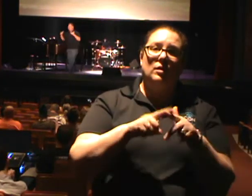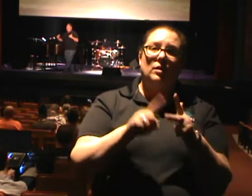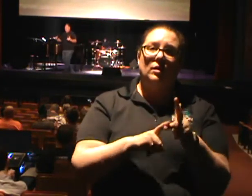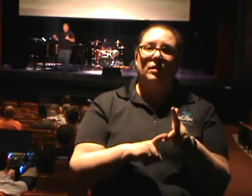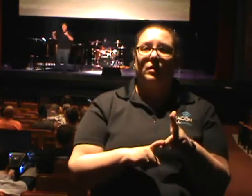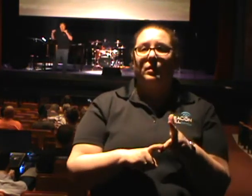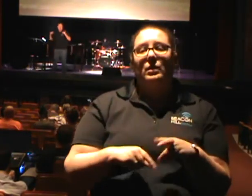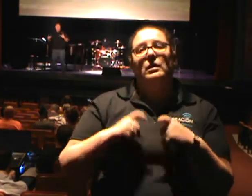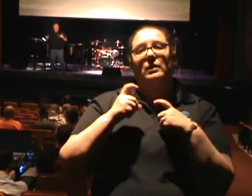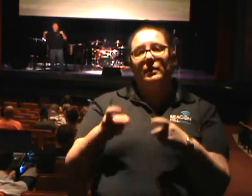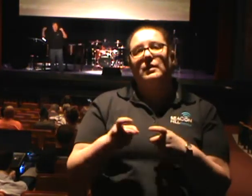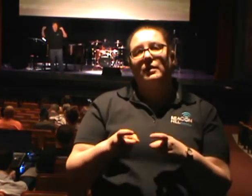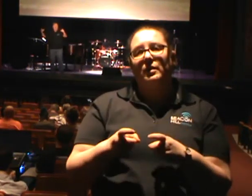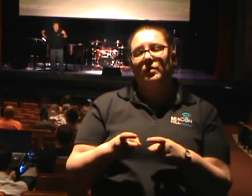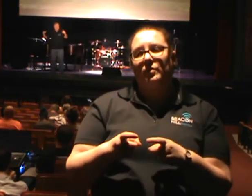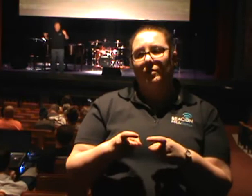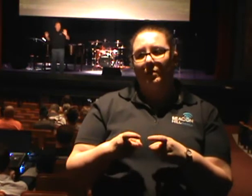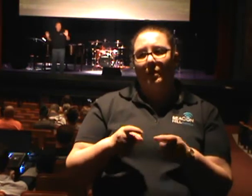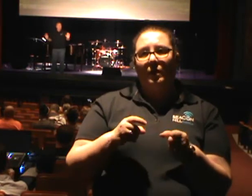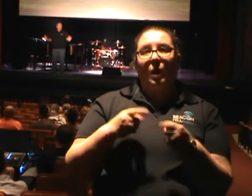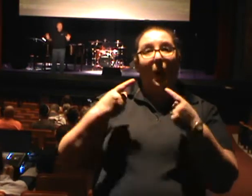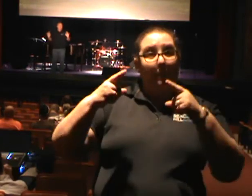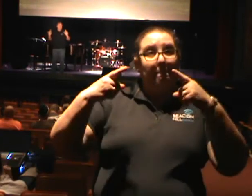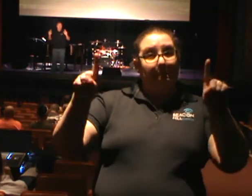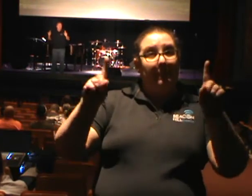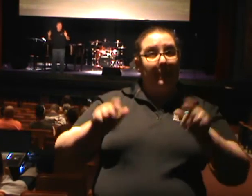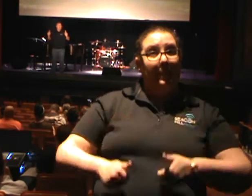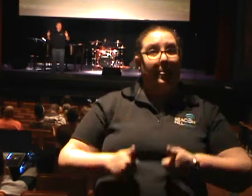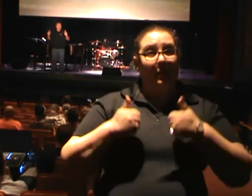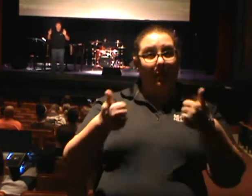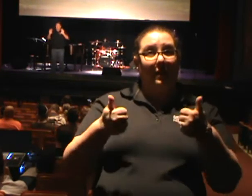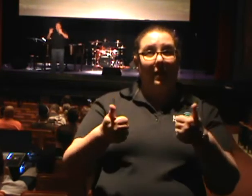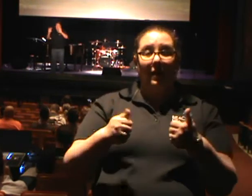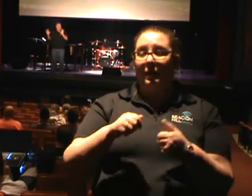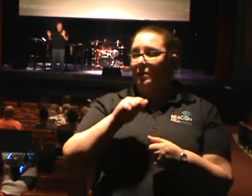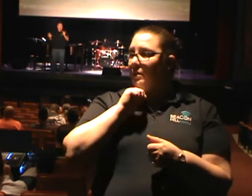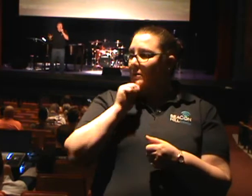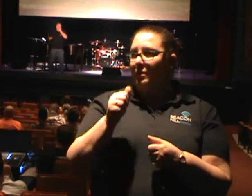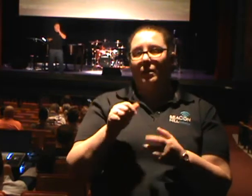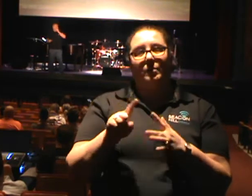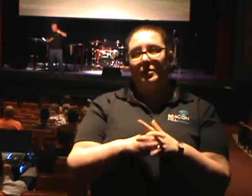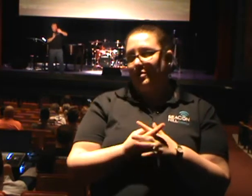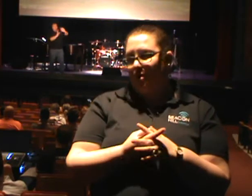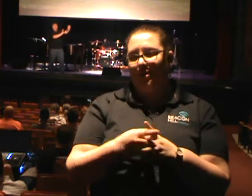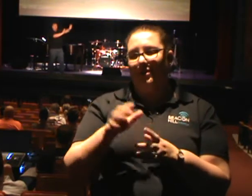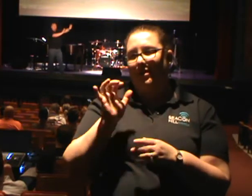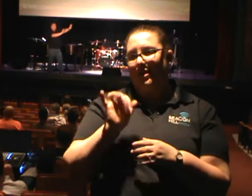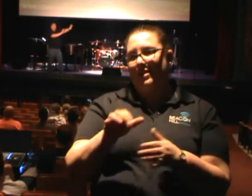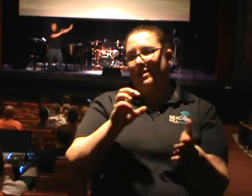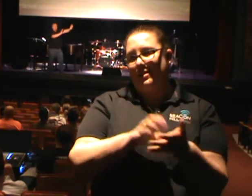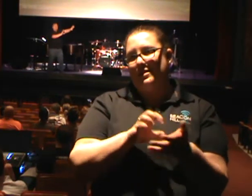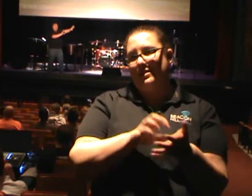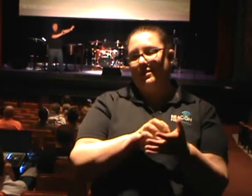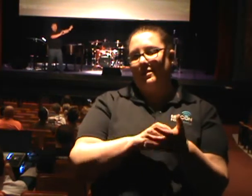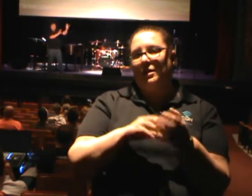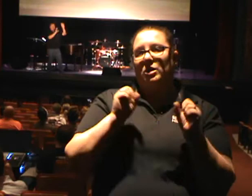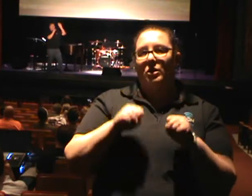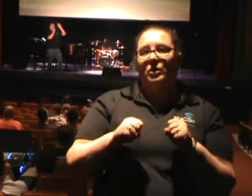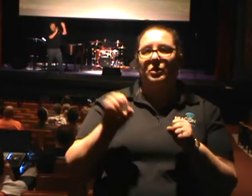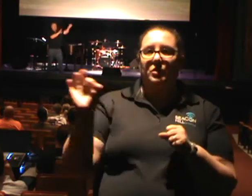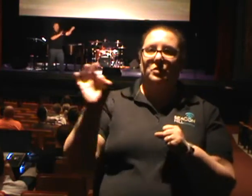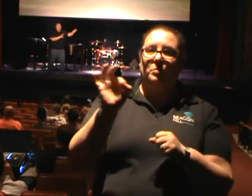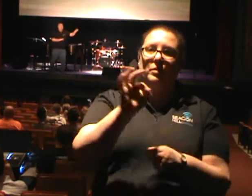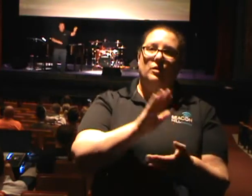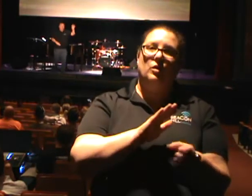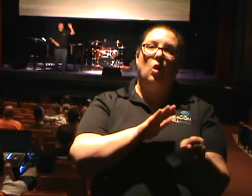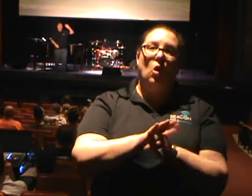also provides abundant life. And yet, don't get me started on this path where I can preach a whole sermon. There